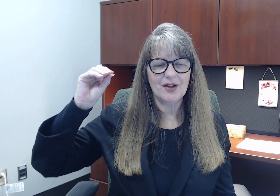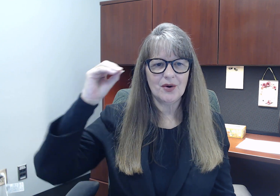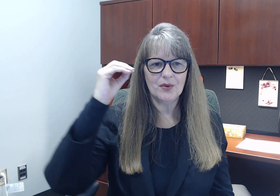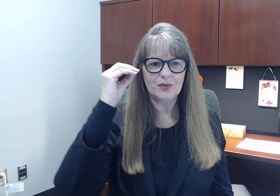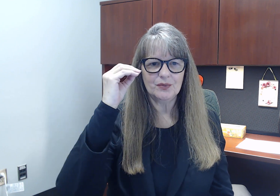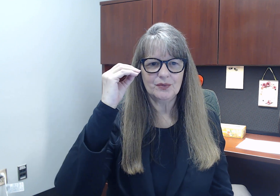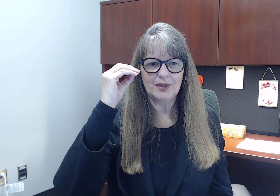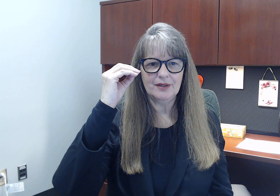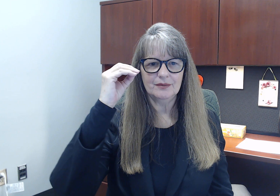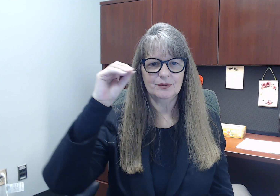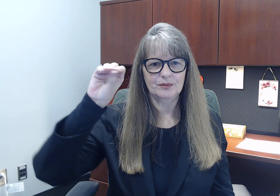O. Okay?